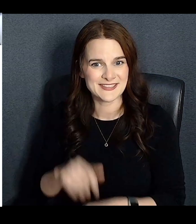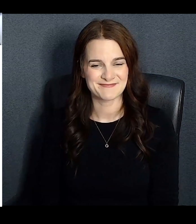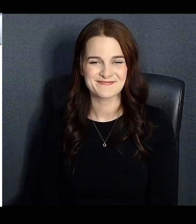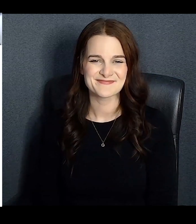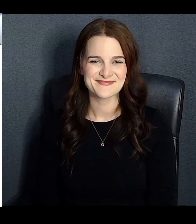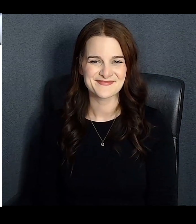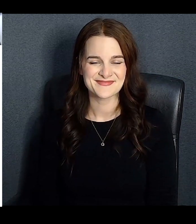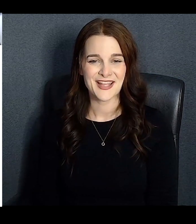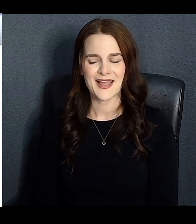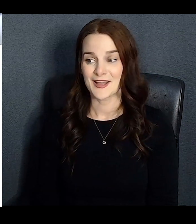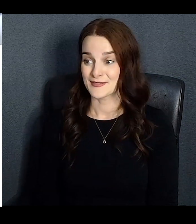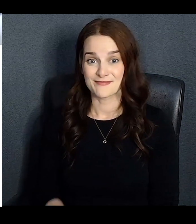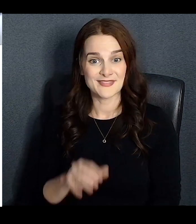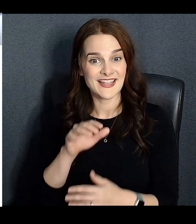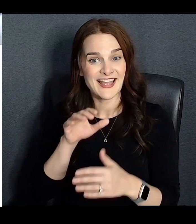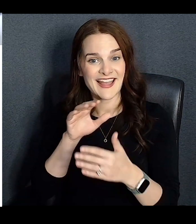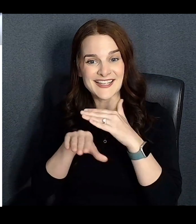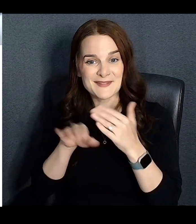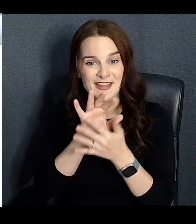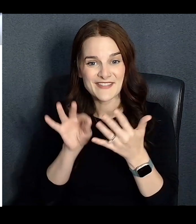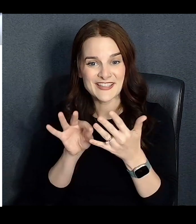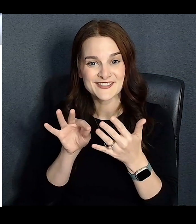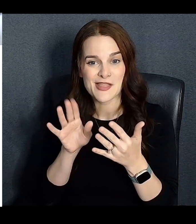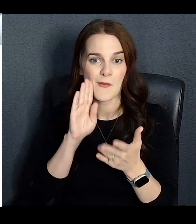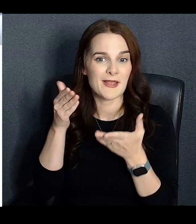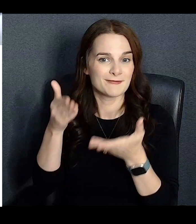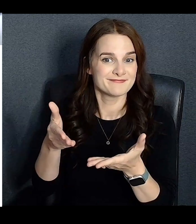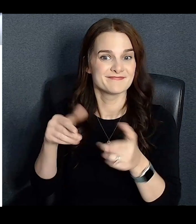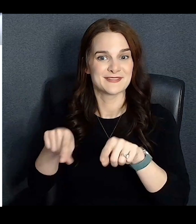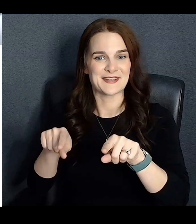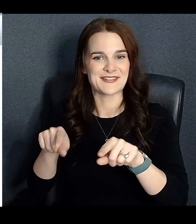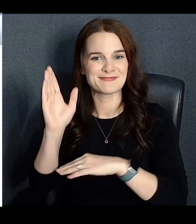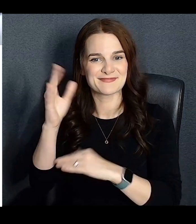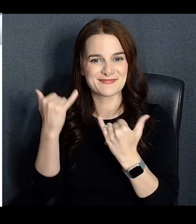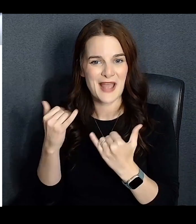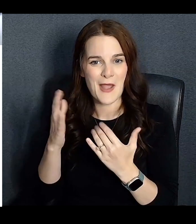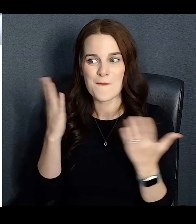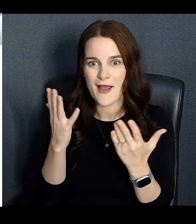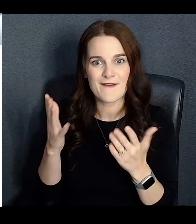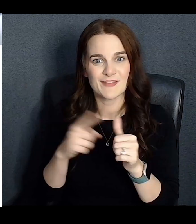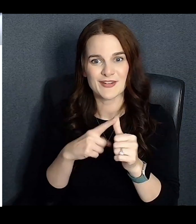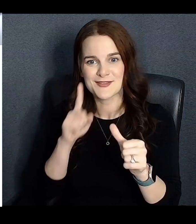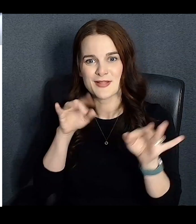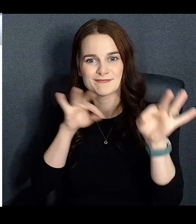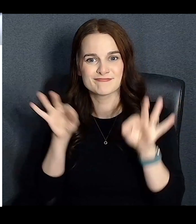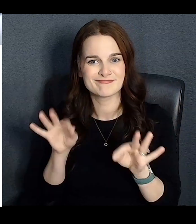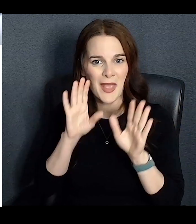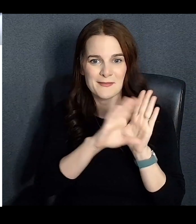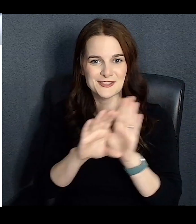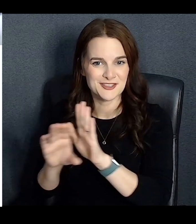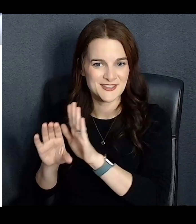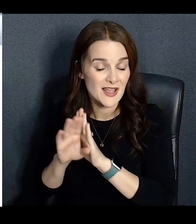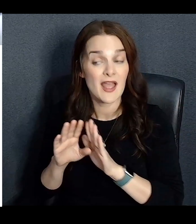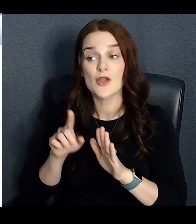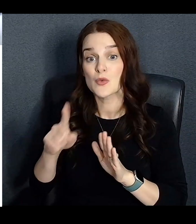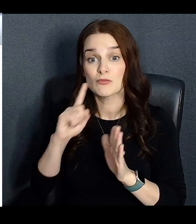A little bit about the accessibility features that are going to be present during this presentation today. First, we're going to be describing our